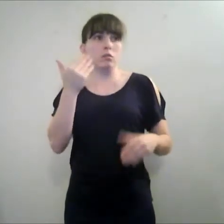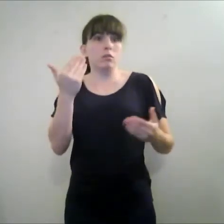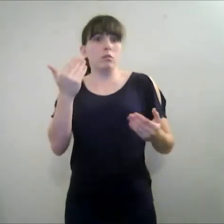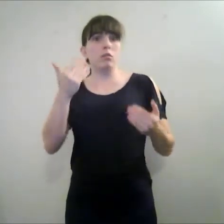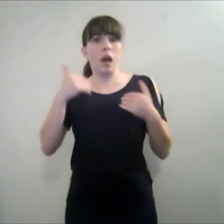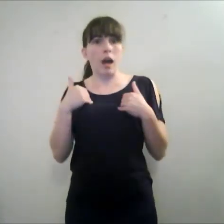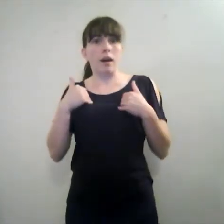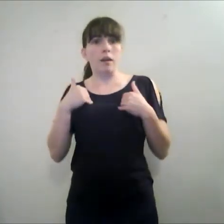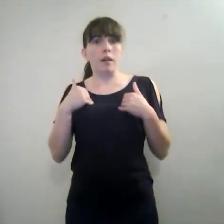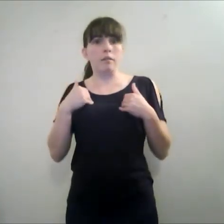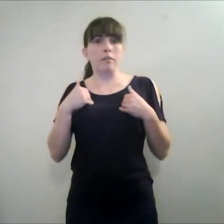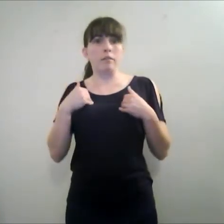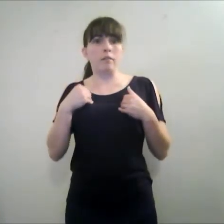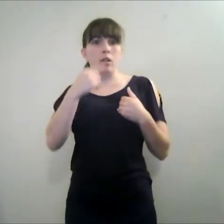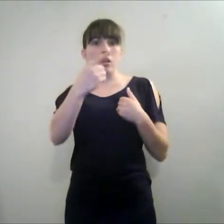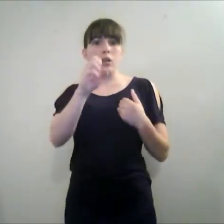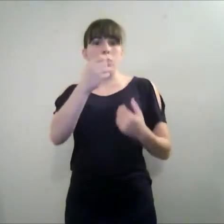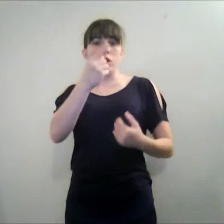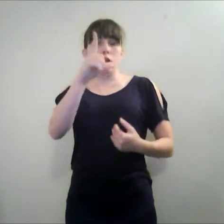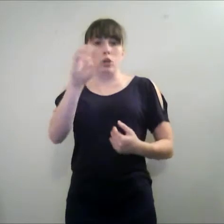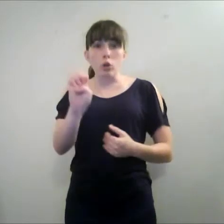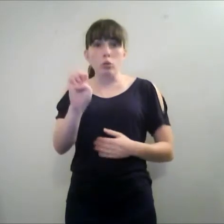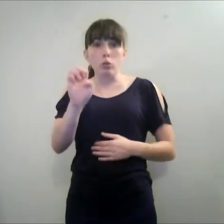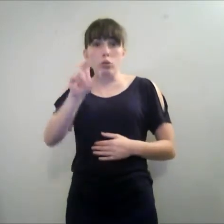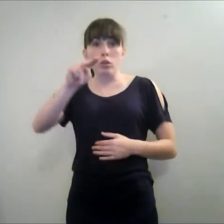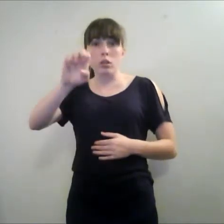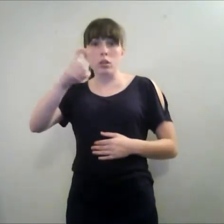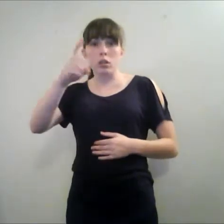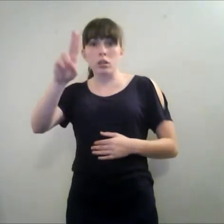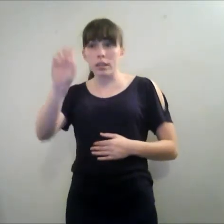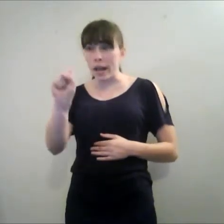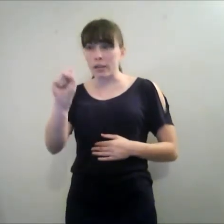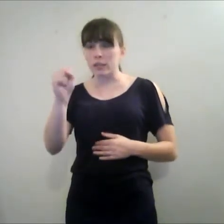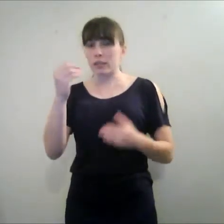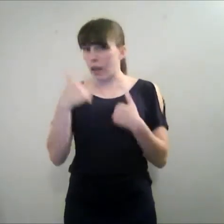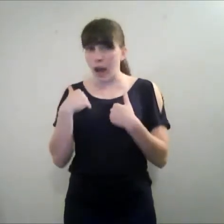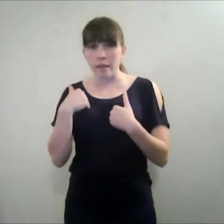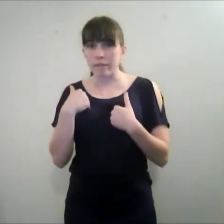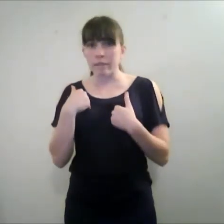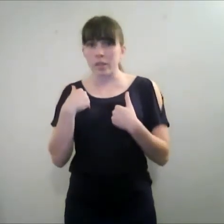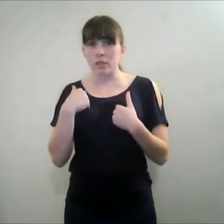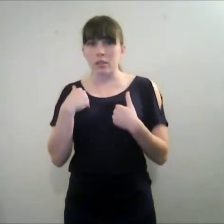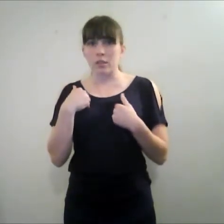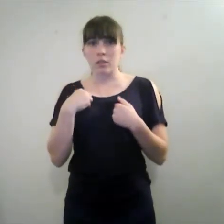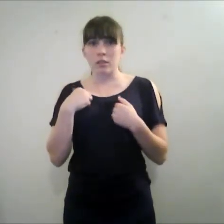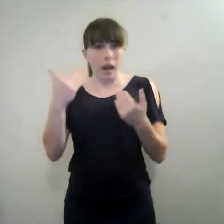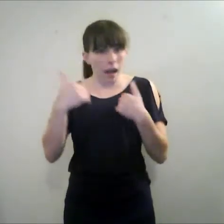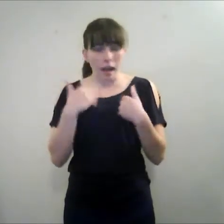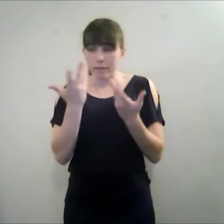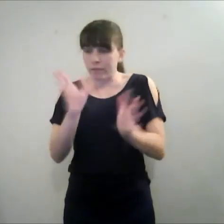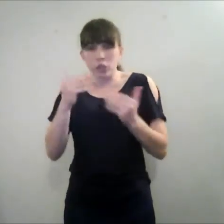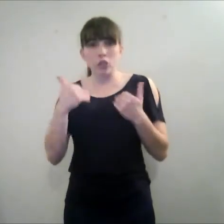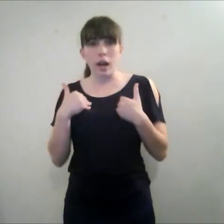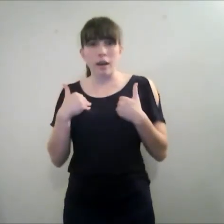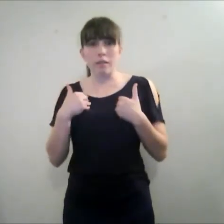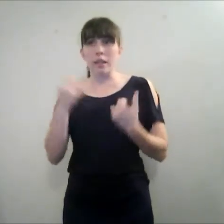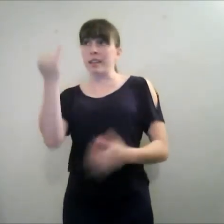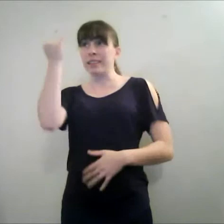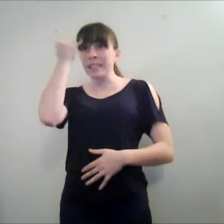578, the first phones that have got this technology built into them already into the shop. So the idea that the gas man can turn up at my mum's door and he